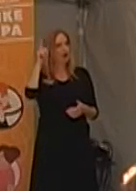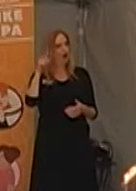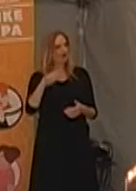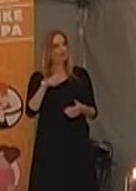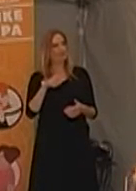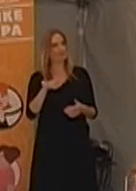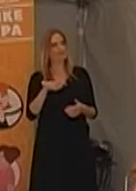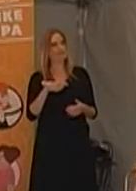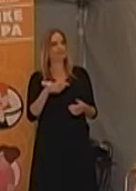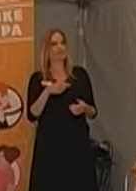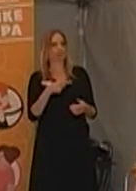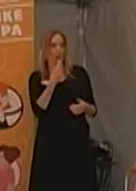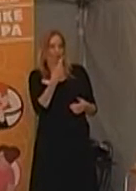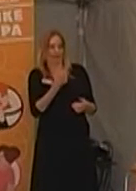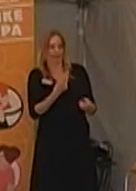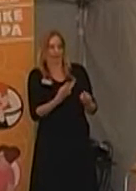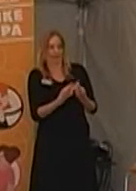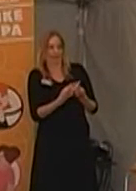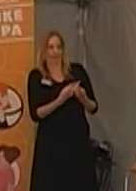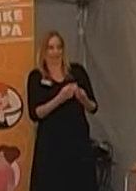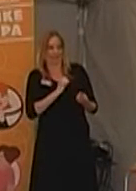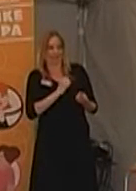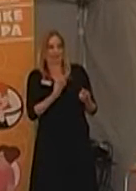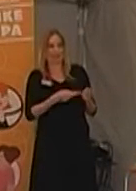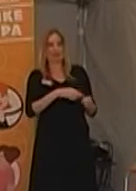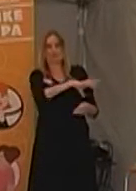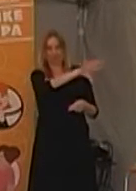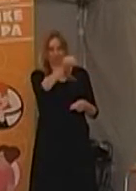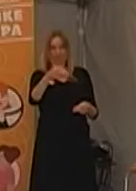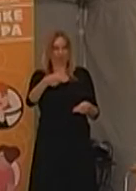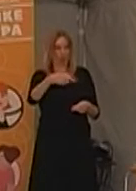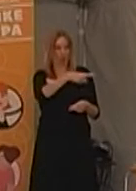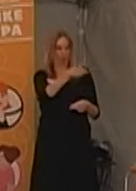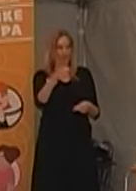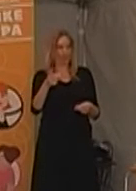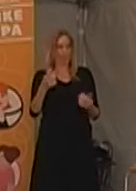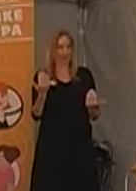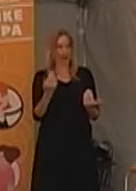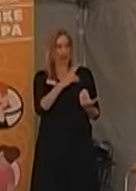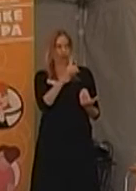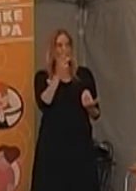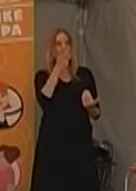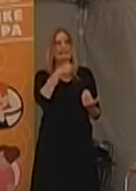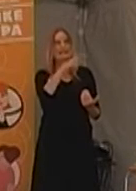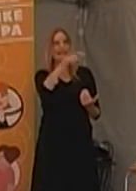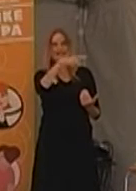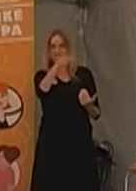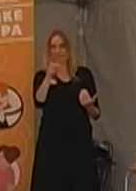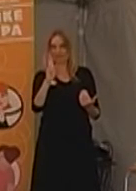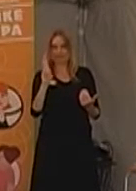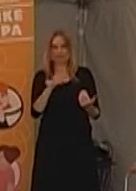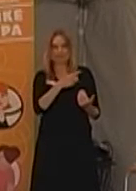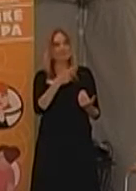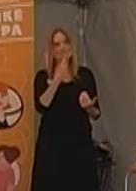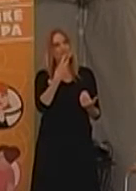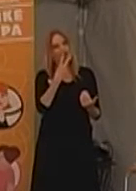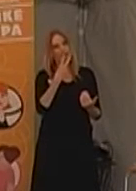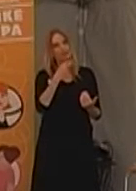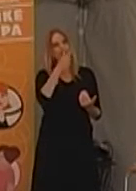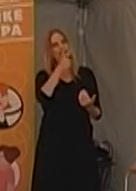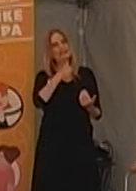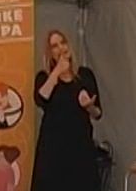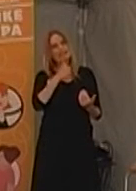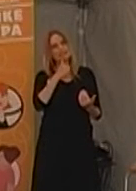that reference was because all of us, most of us, here in the crowd who are Estonians, are looking at it from the Estonian